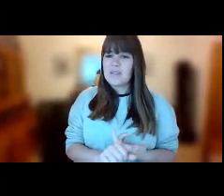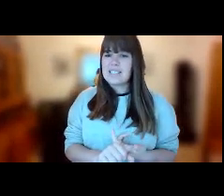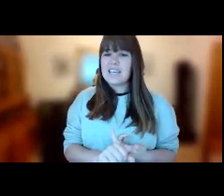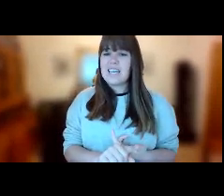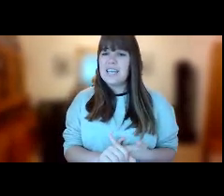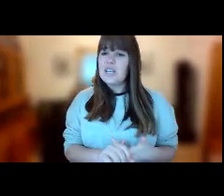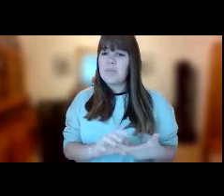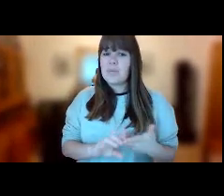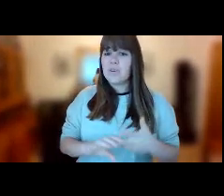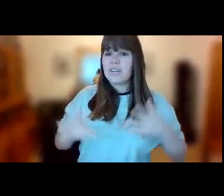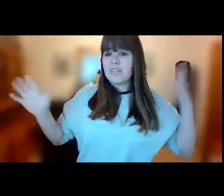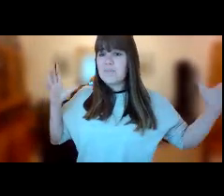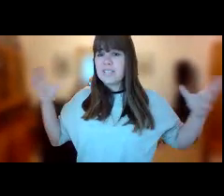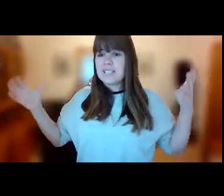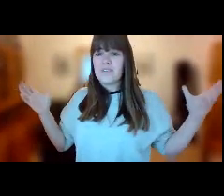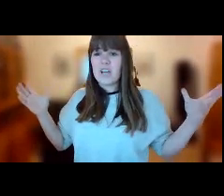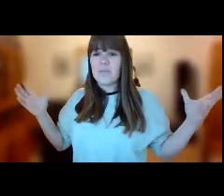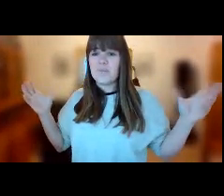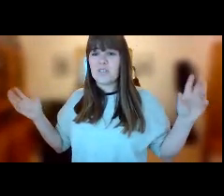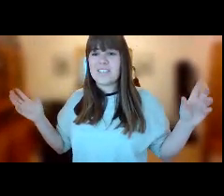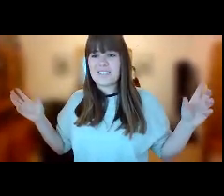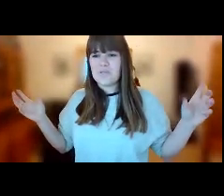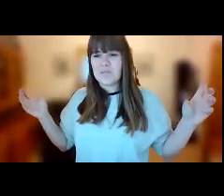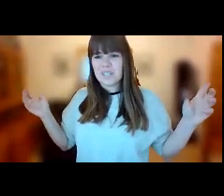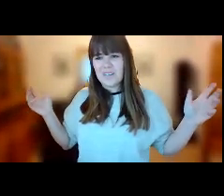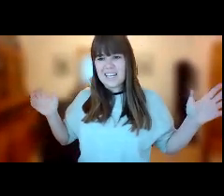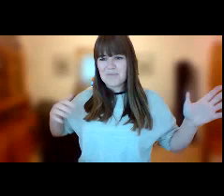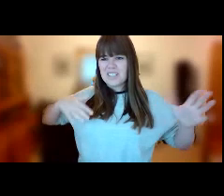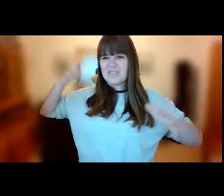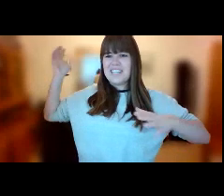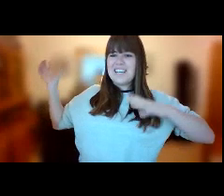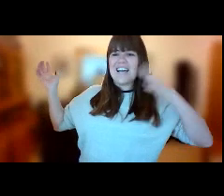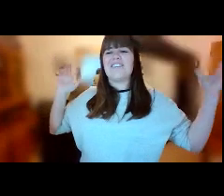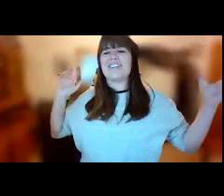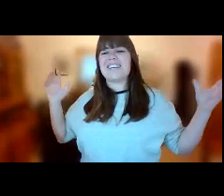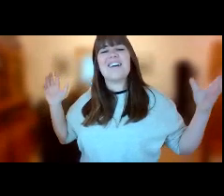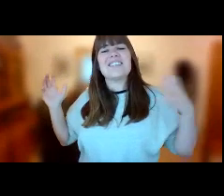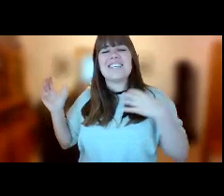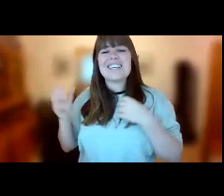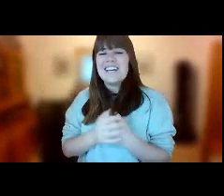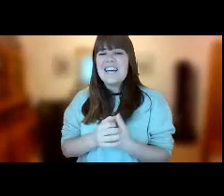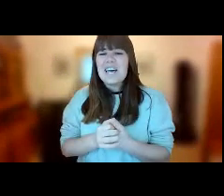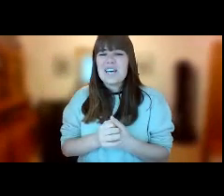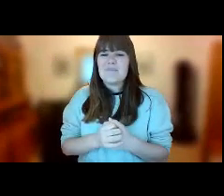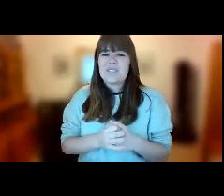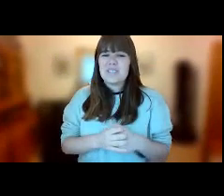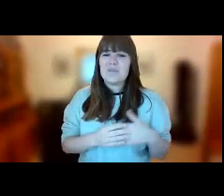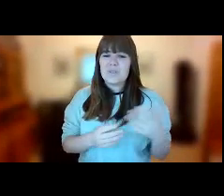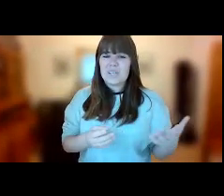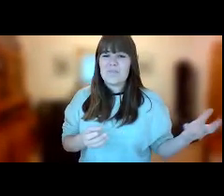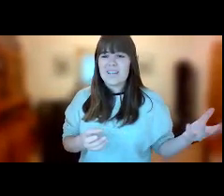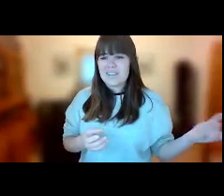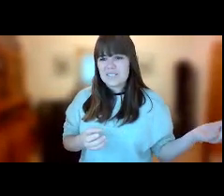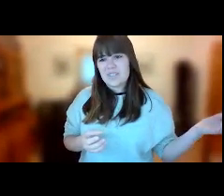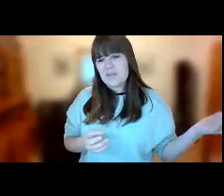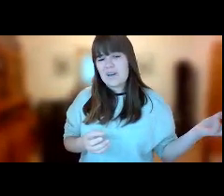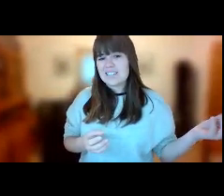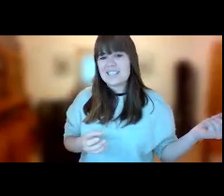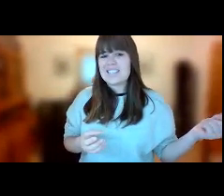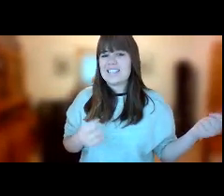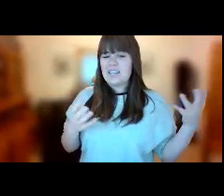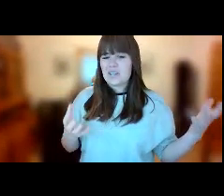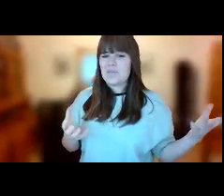learning disability, maybe we're in a really busy environment and we're trying to talk to a colleague, but it's really loud and chaotic. So the more that we can be inclusive